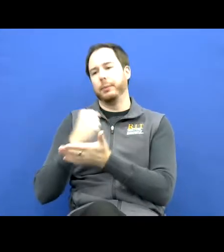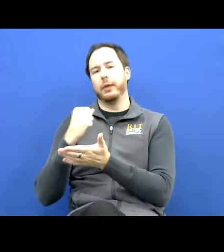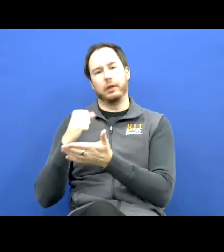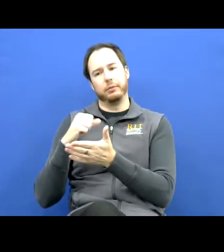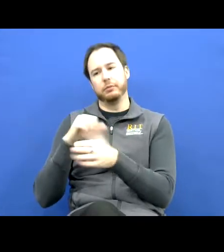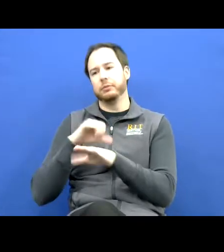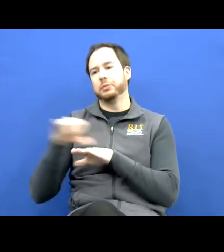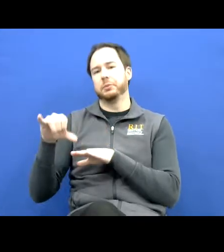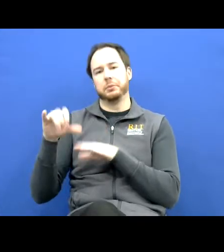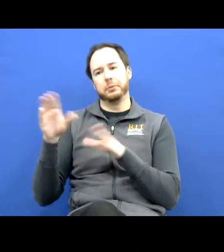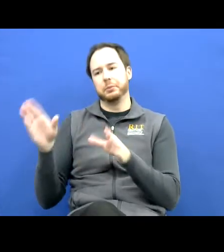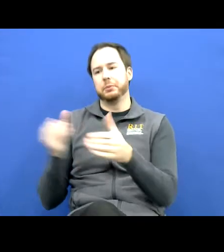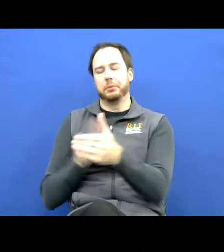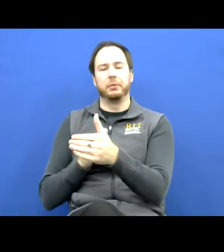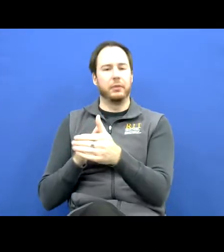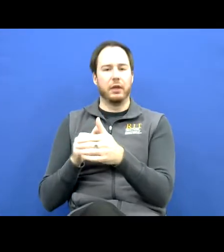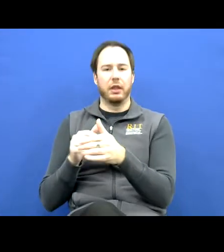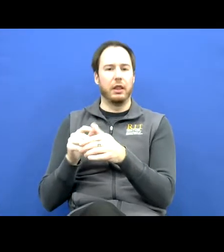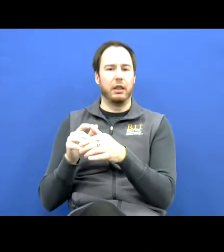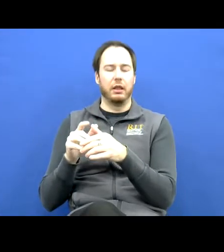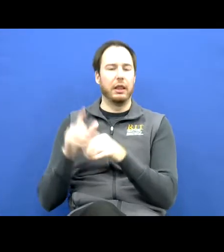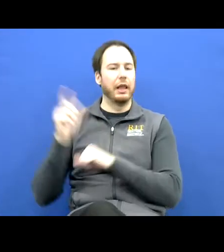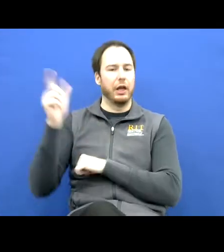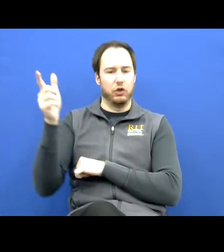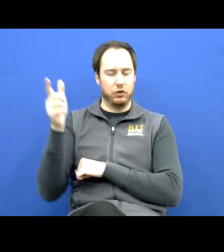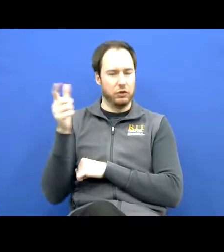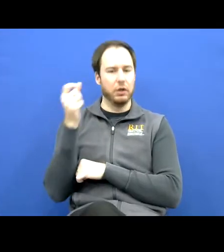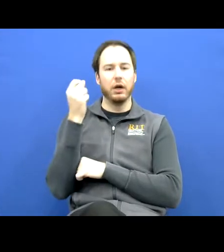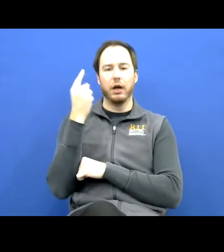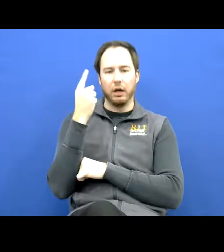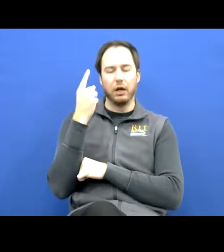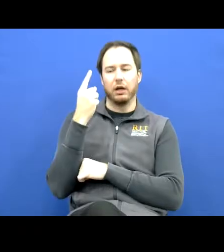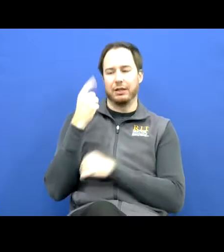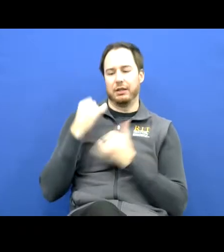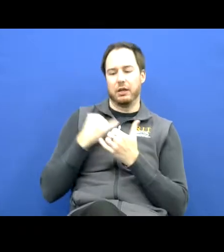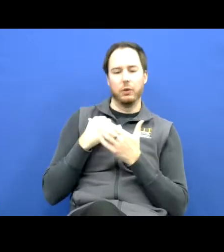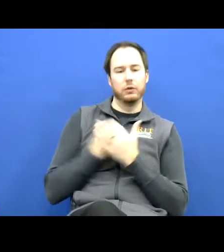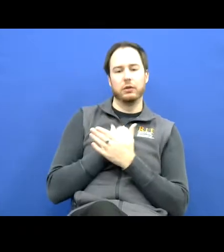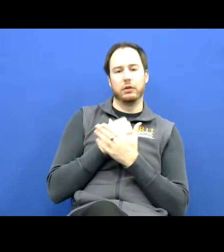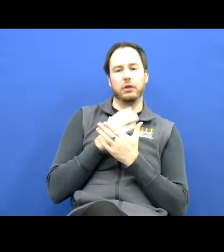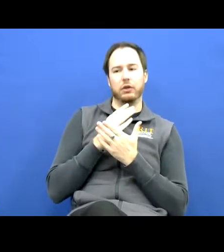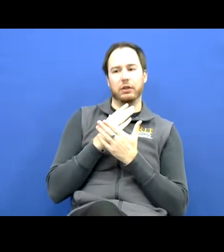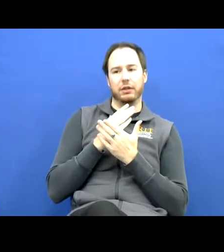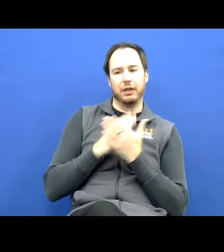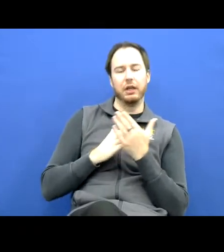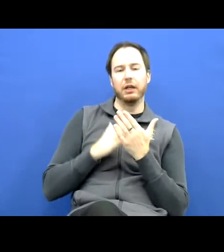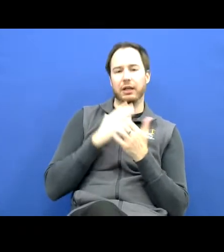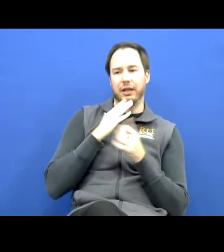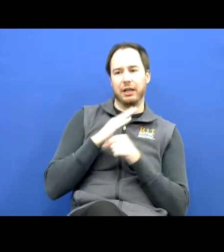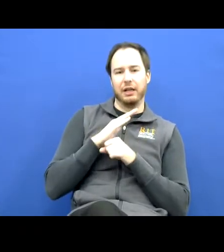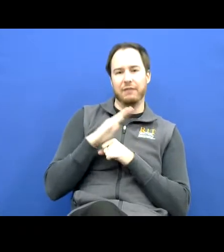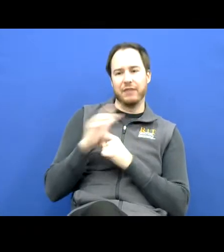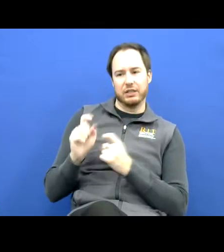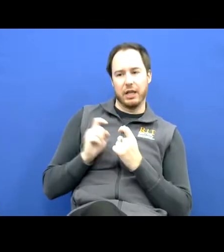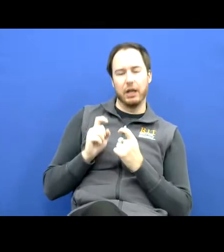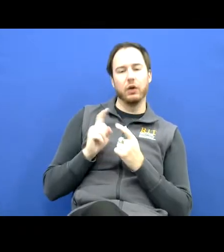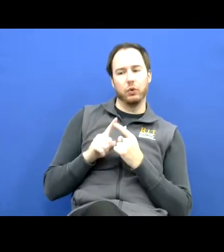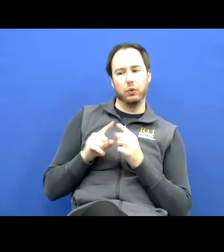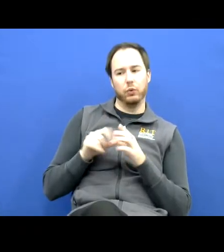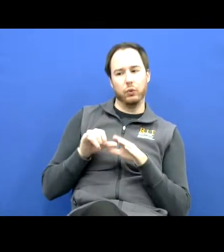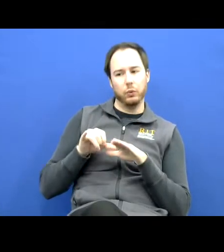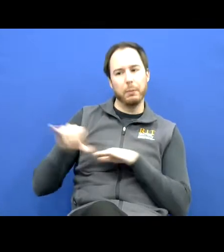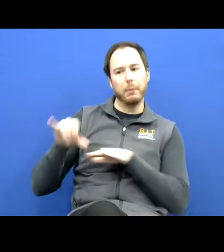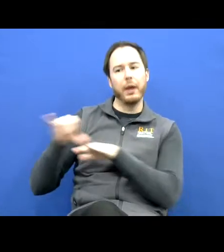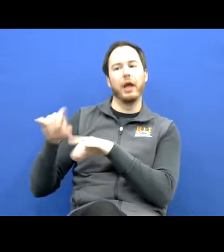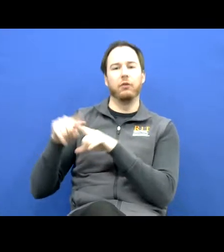meets and bounds later on. Great. But we wanted to take the deficient dedication so that we can pave it and then be able to